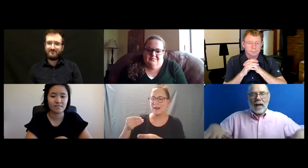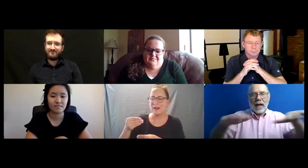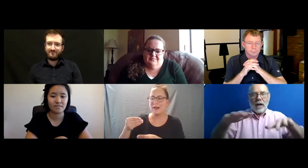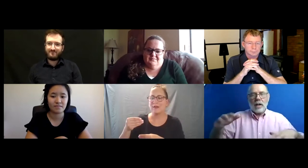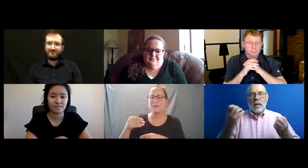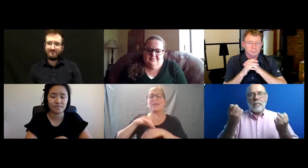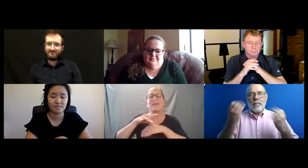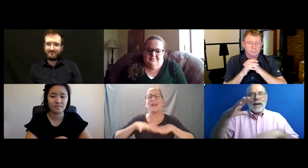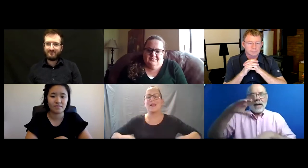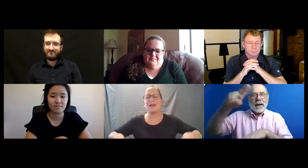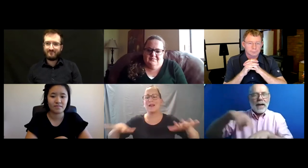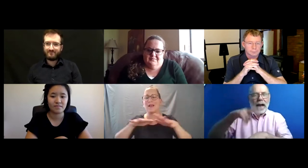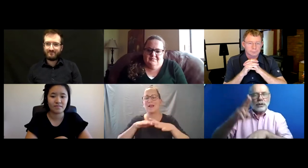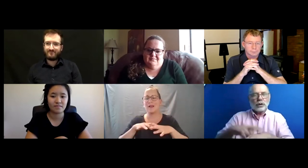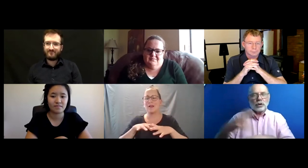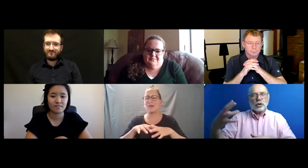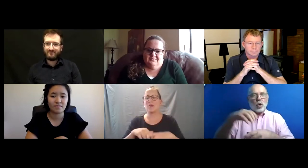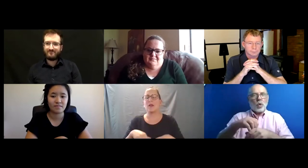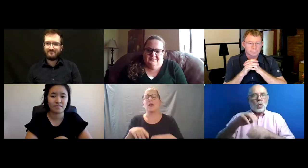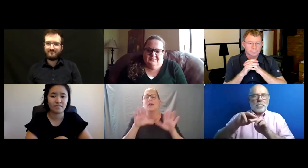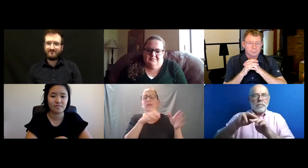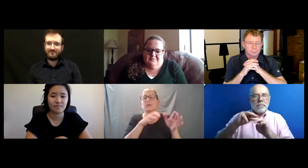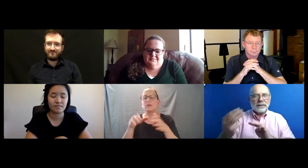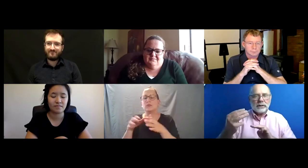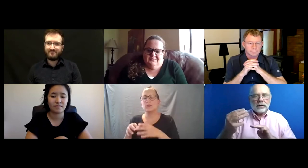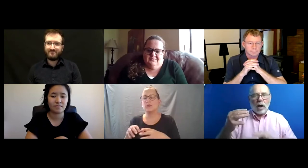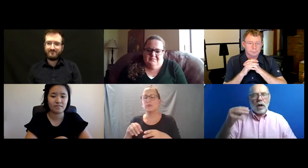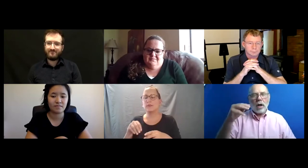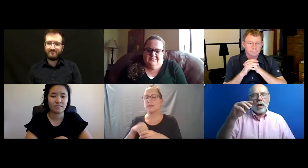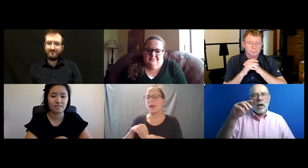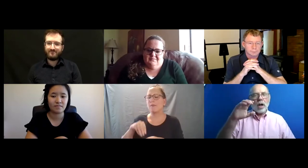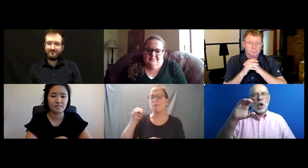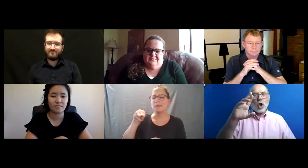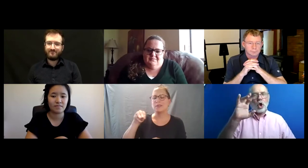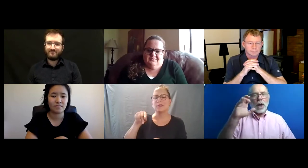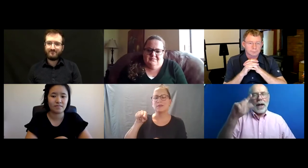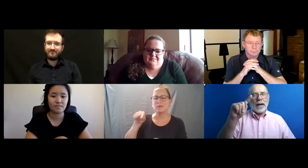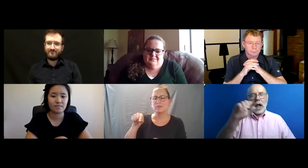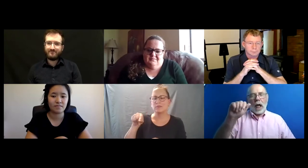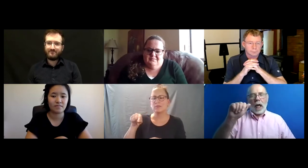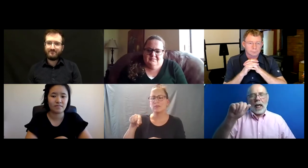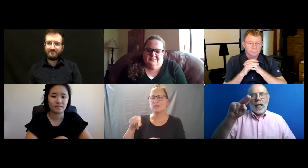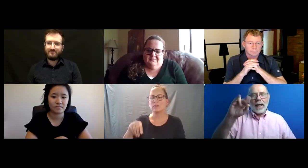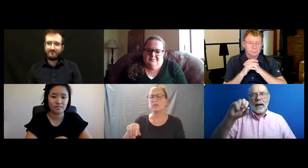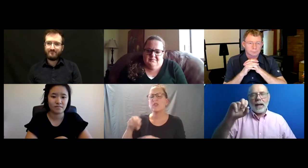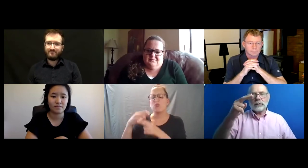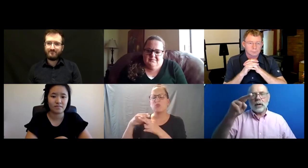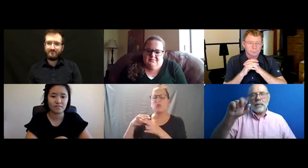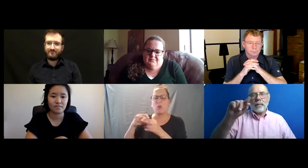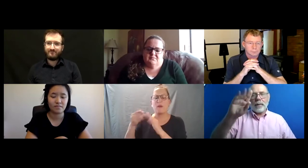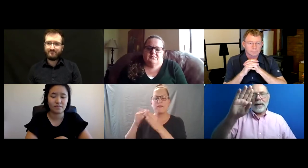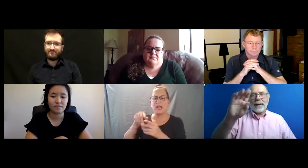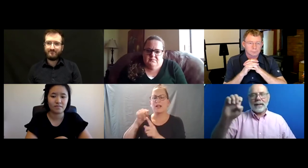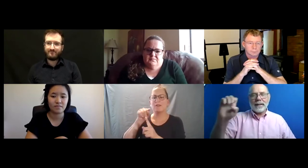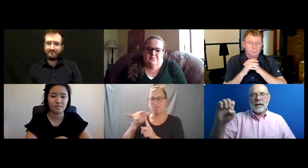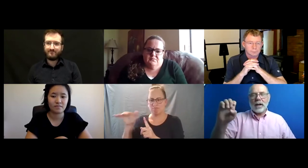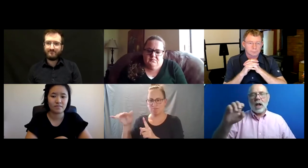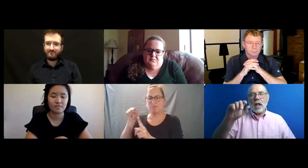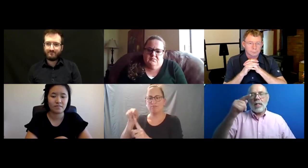lands that we are occupying, comprised of many nations, the Mississaugas of the New Credit, and then and